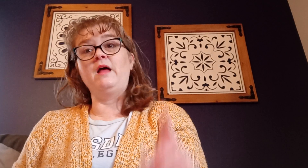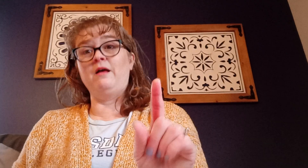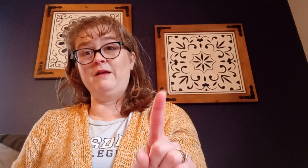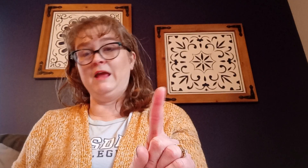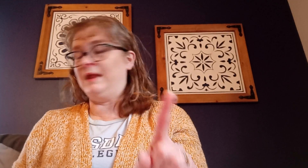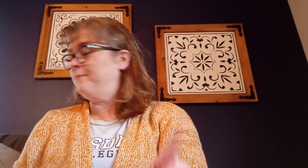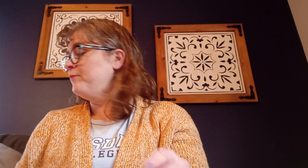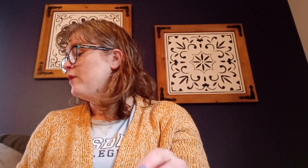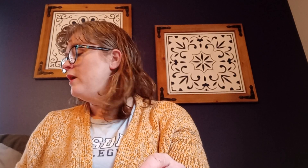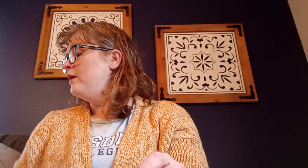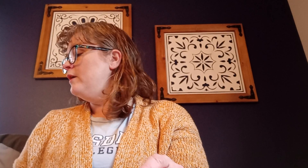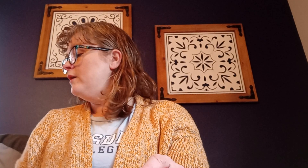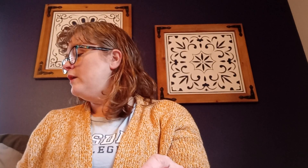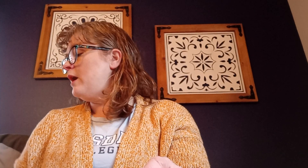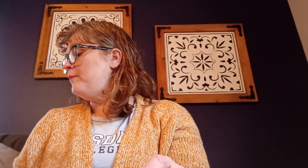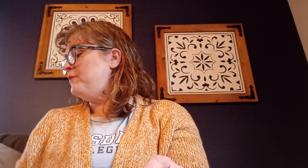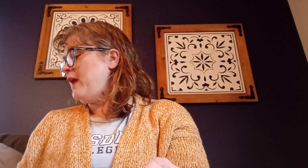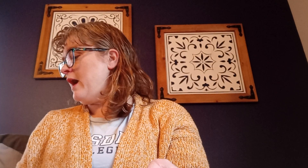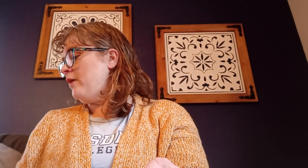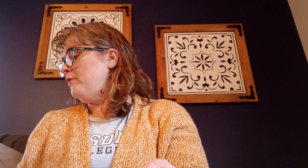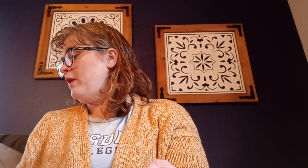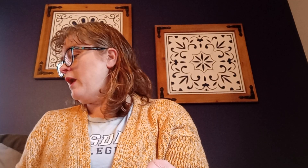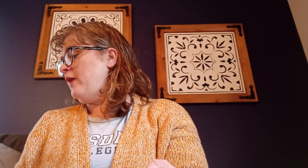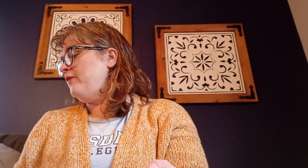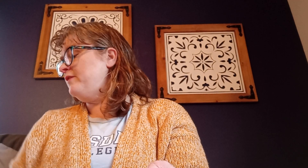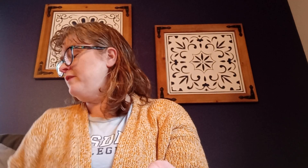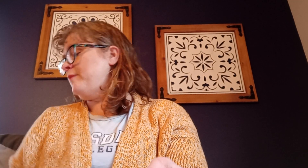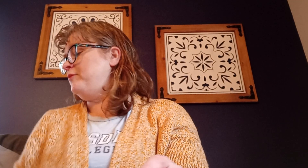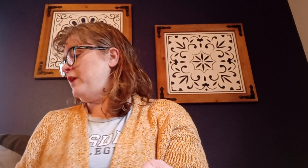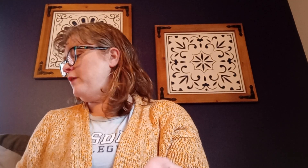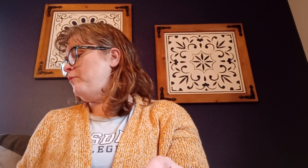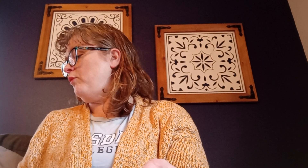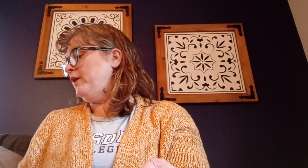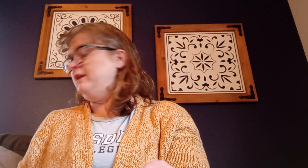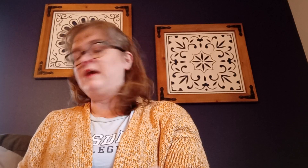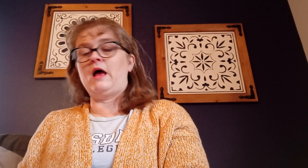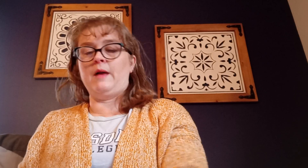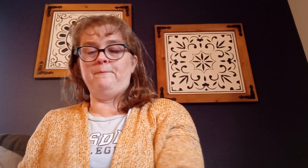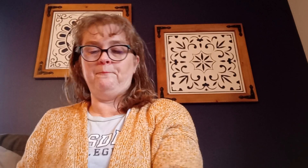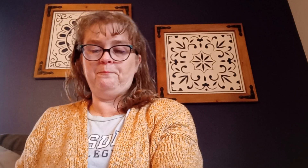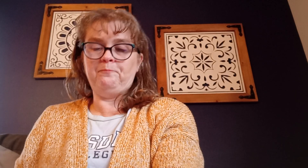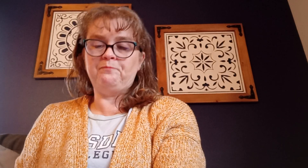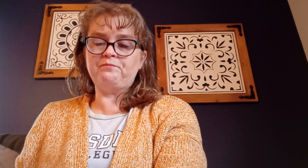I'll get it, come down, and the septae point up.